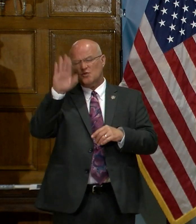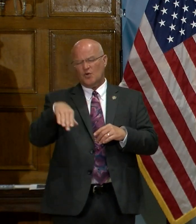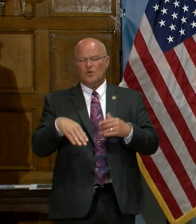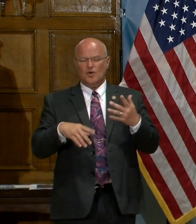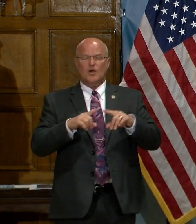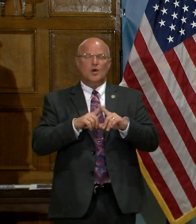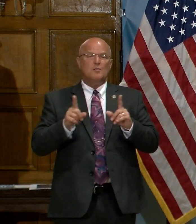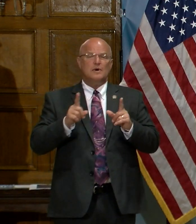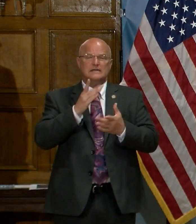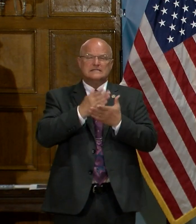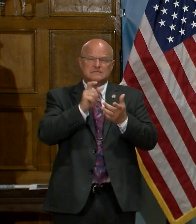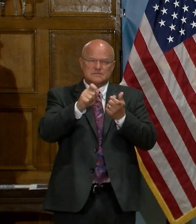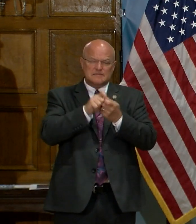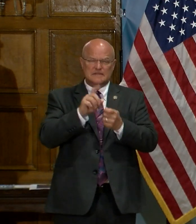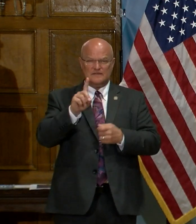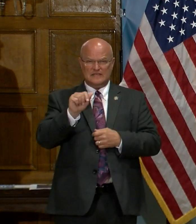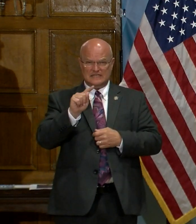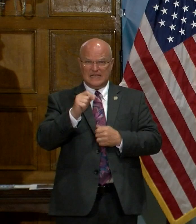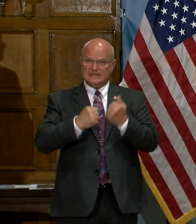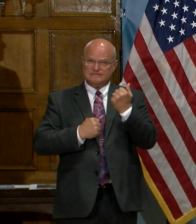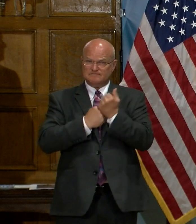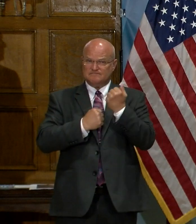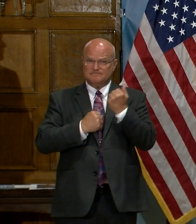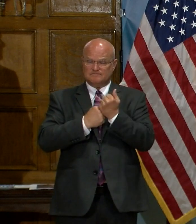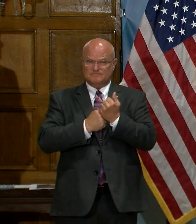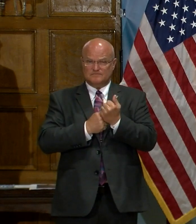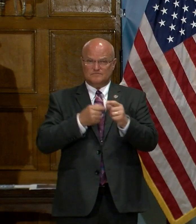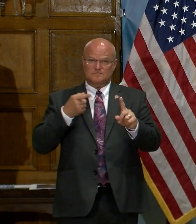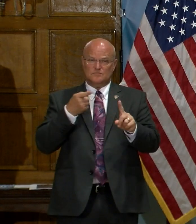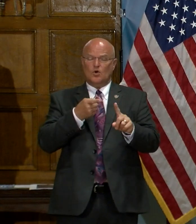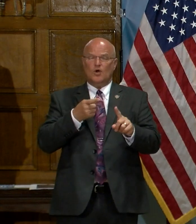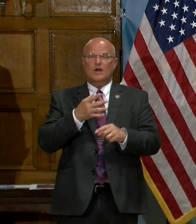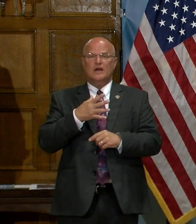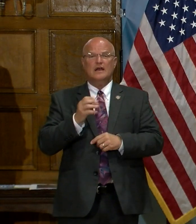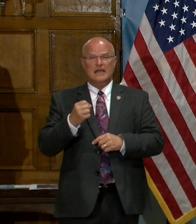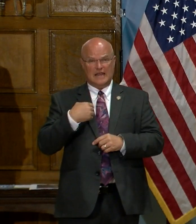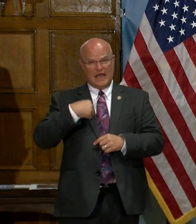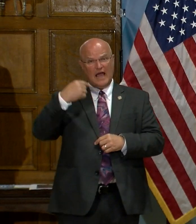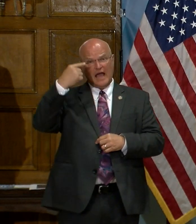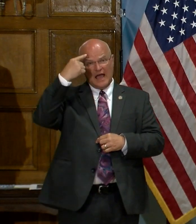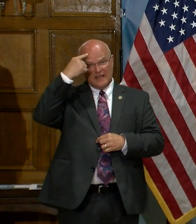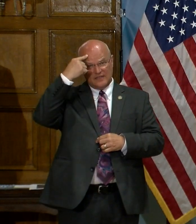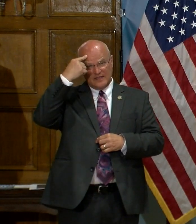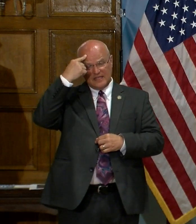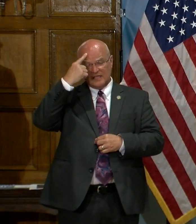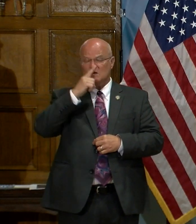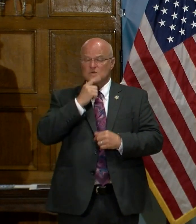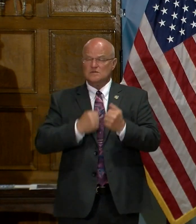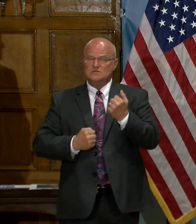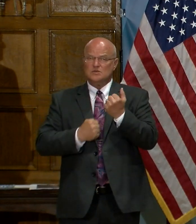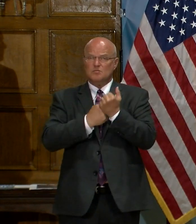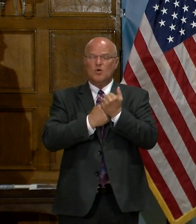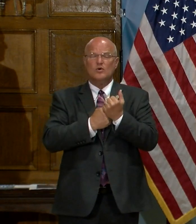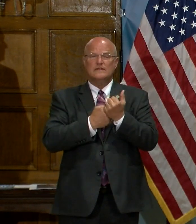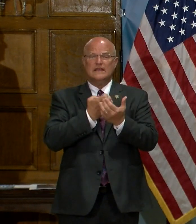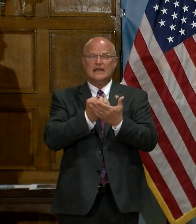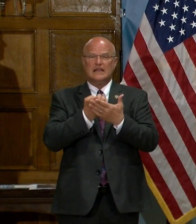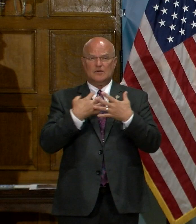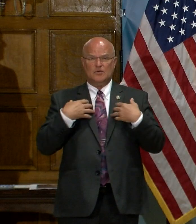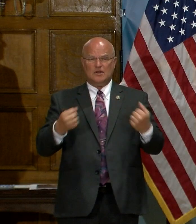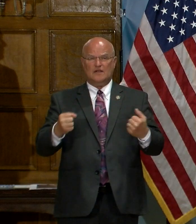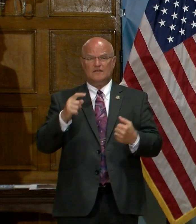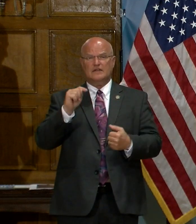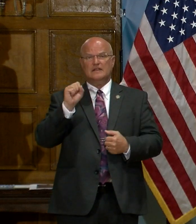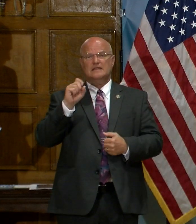all of us, but it's some specific data that backs up the point, and it, I think, underscores the importance of the Economic